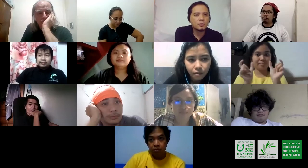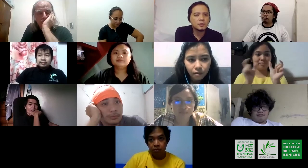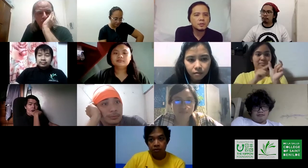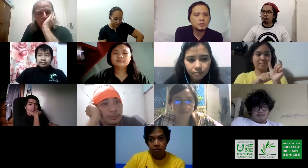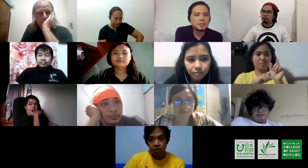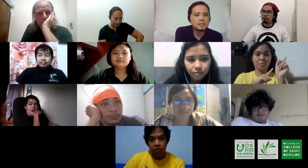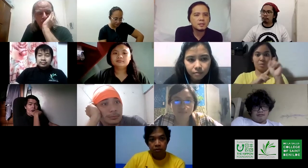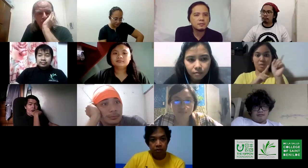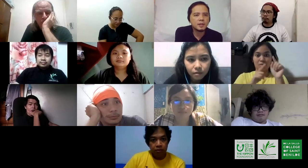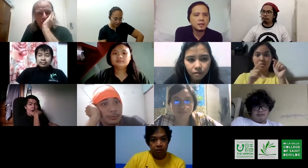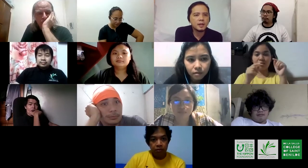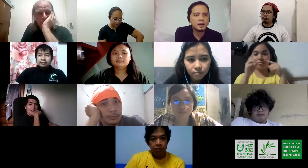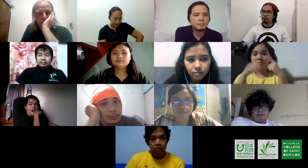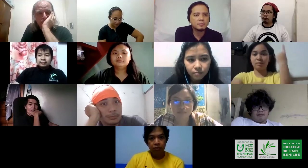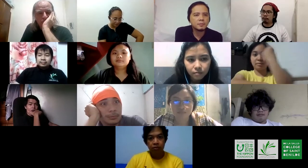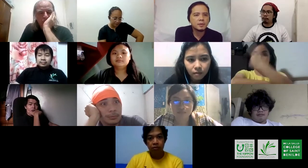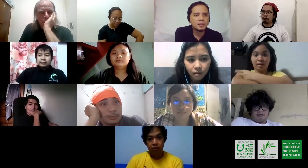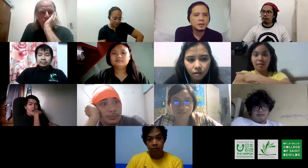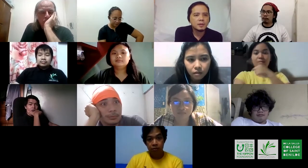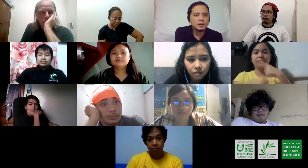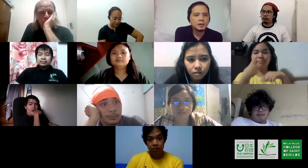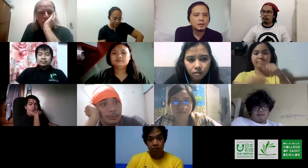So there were certain signs in Vietnam